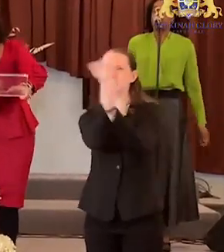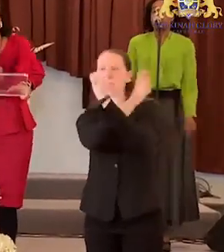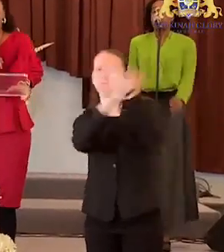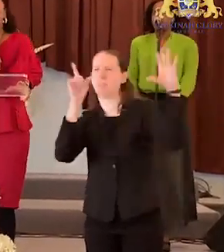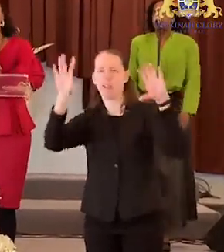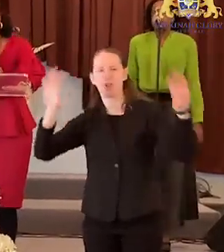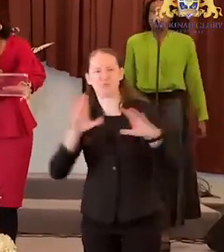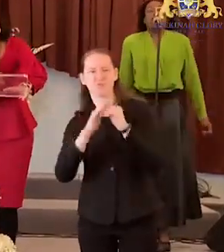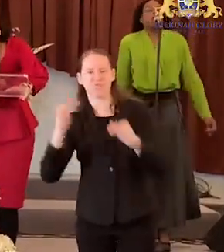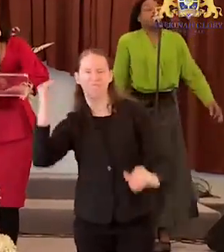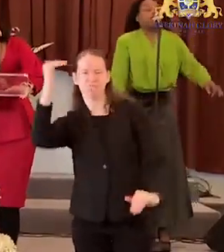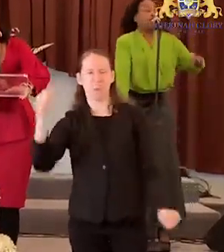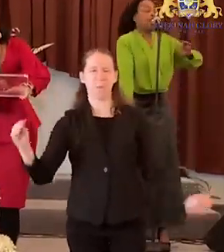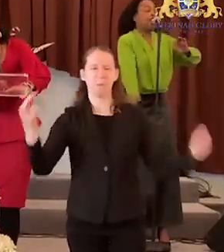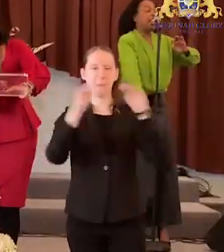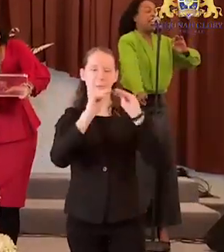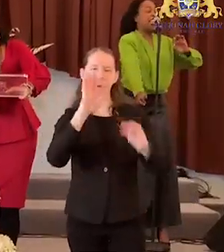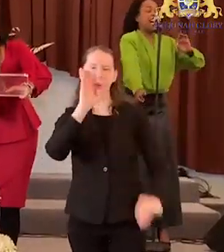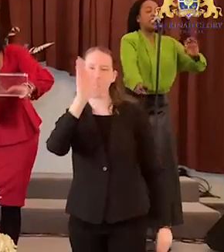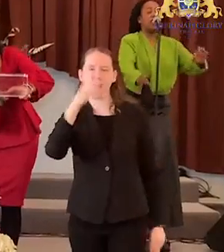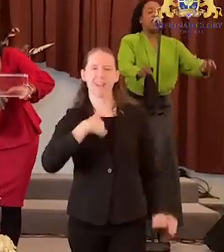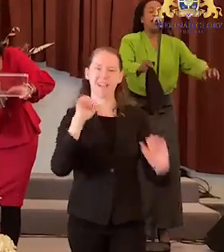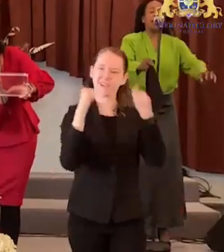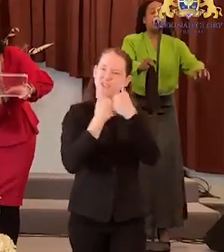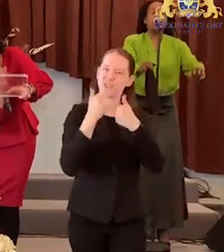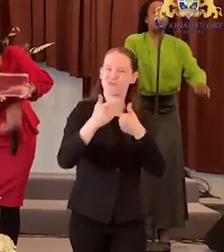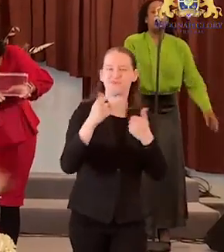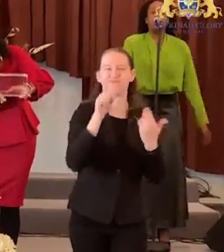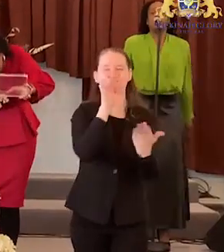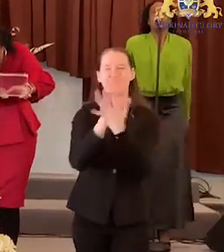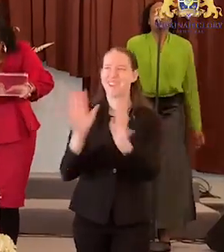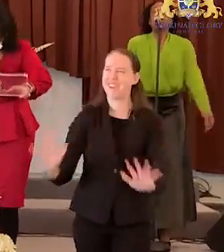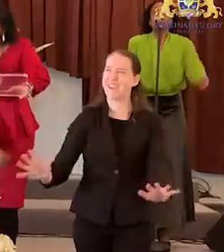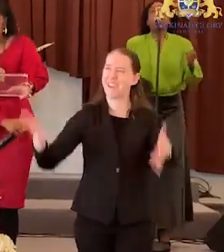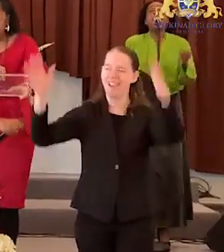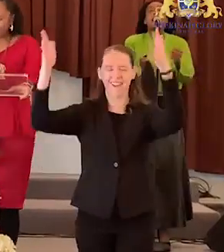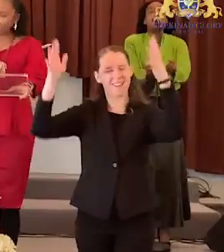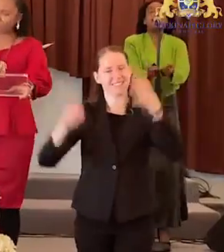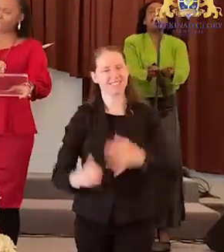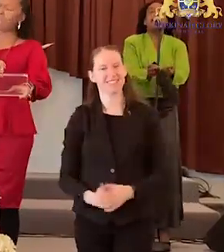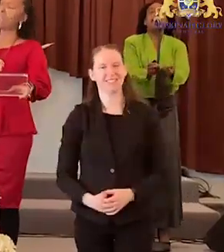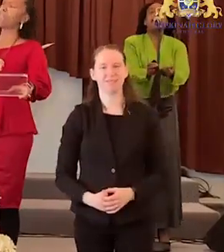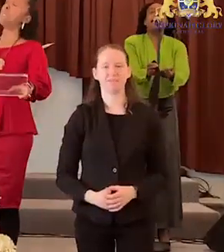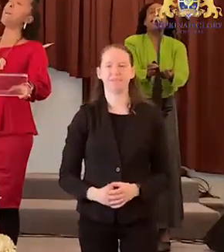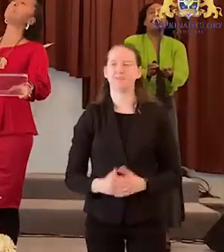Even me, I dare you, 'cause you gotta pray. Hallelujah. Oh.